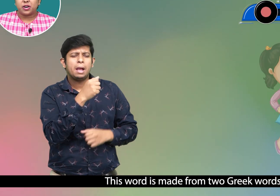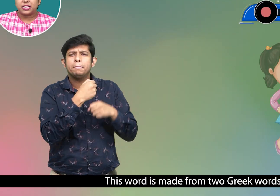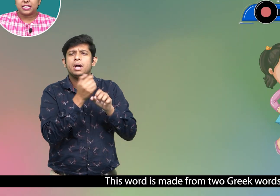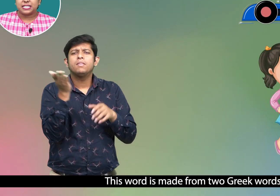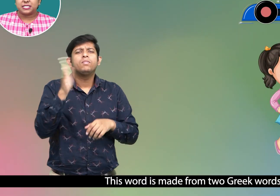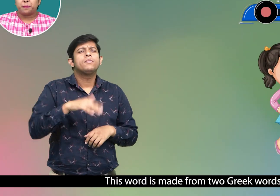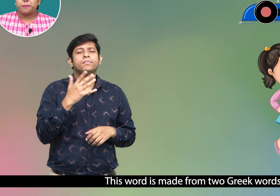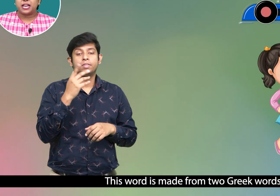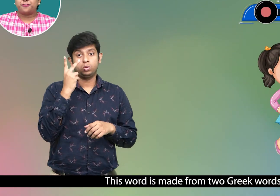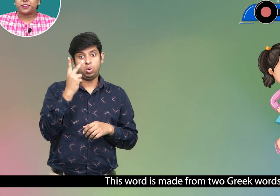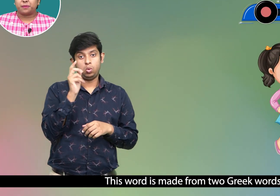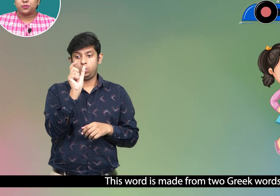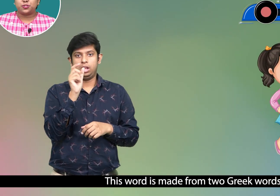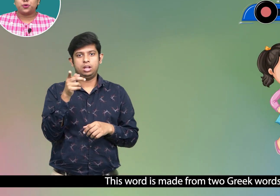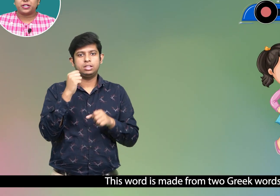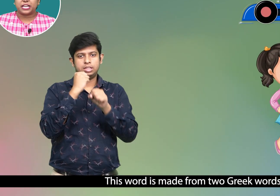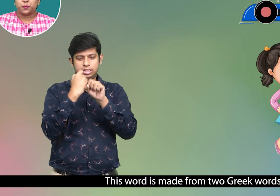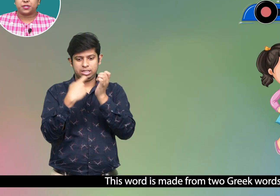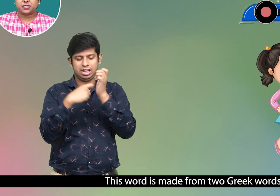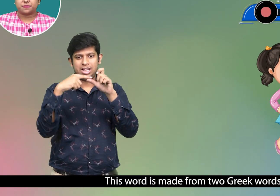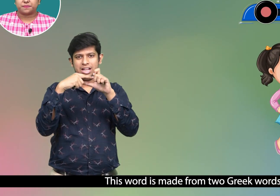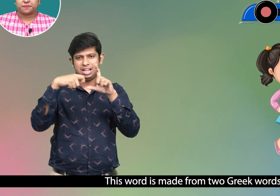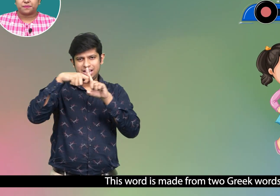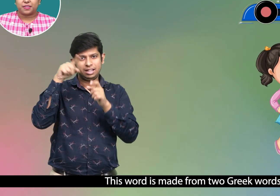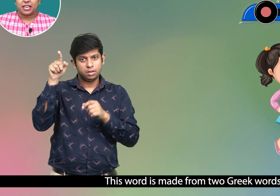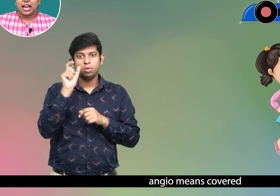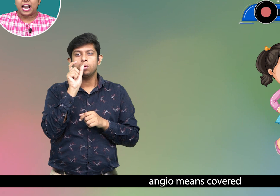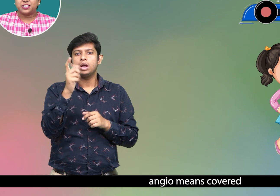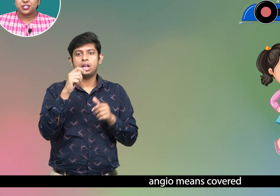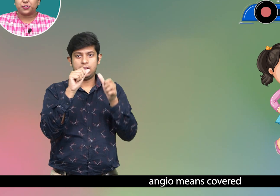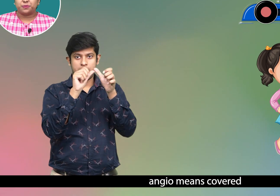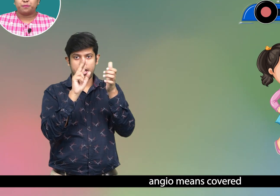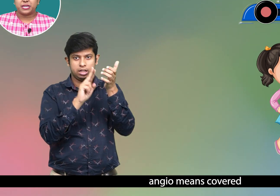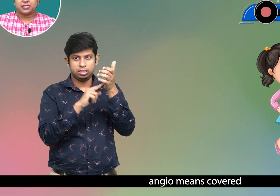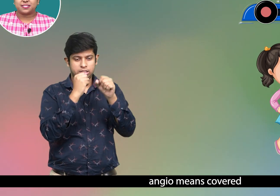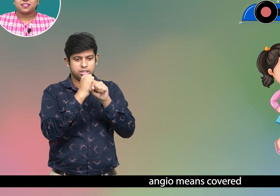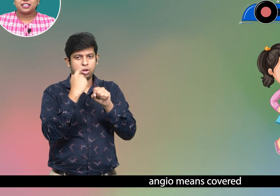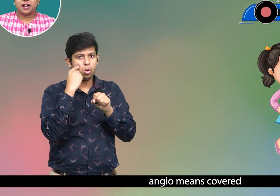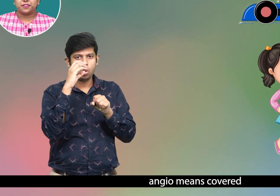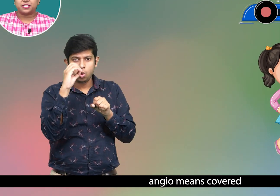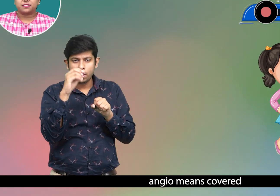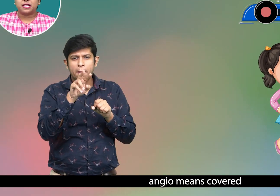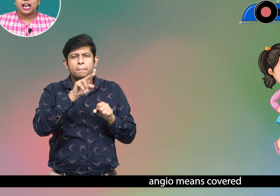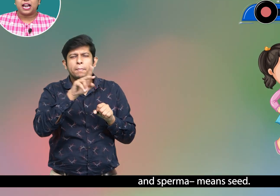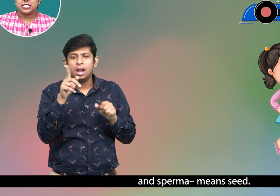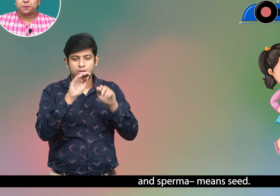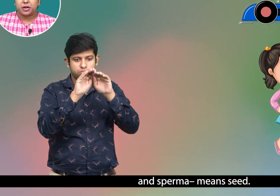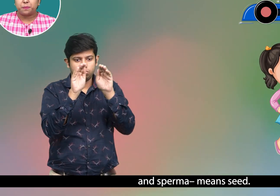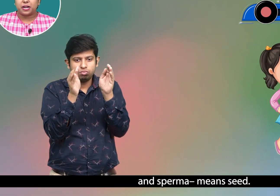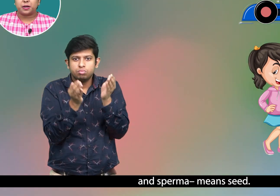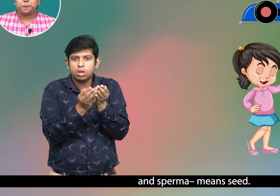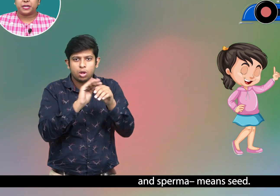This word is made from two Greek words. Angio means covered